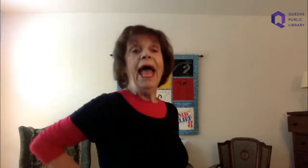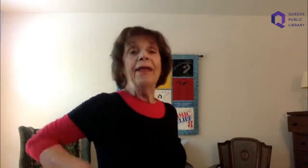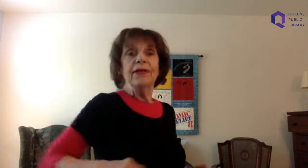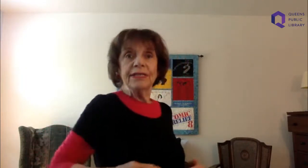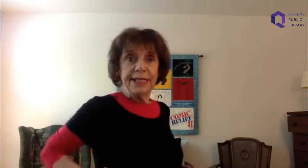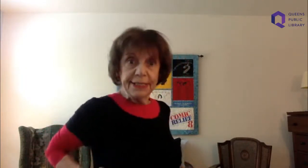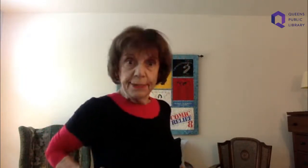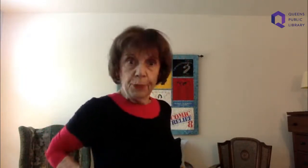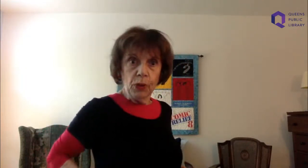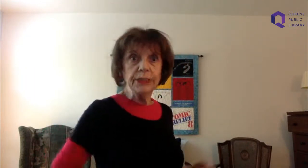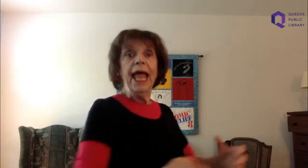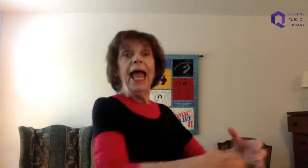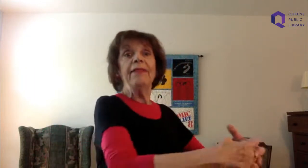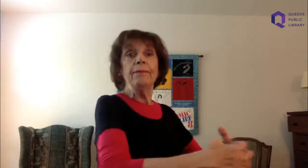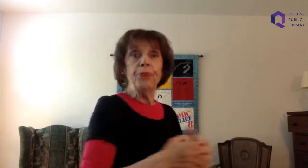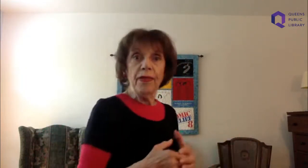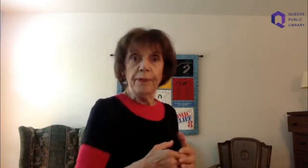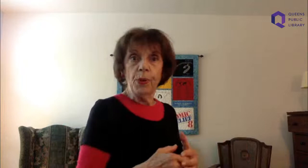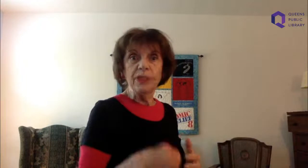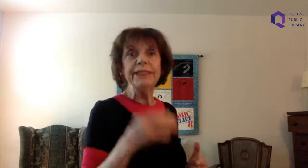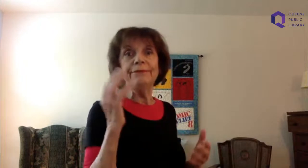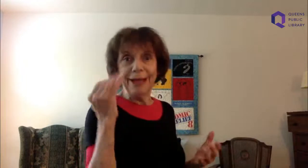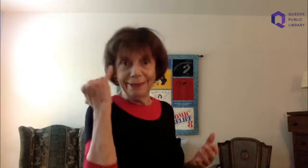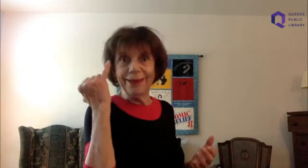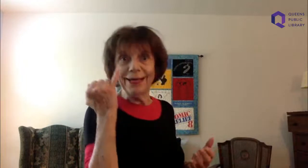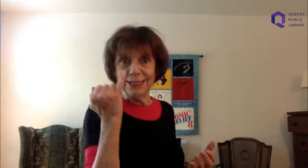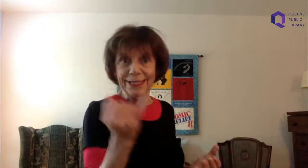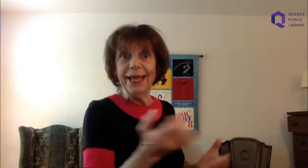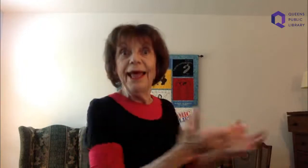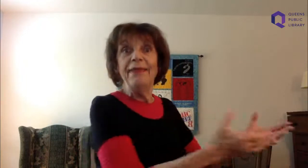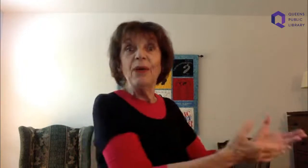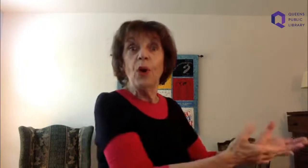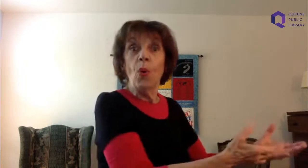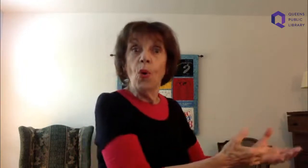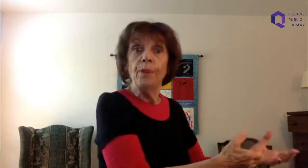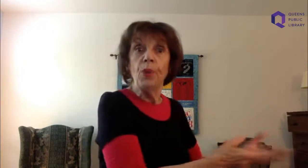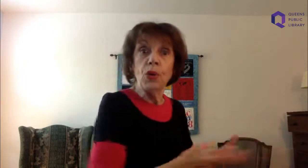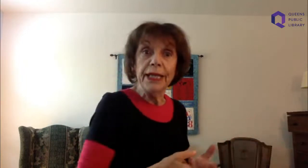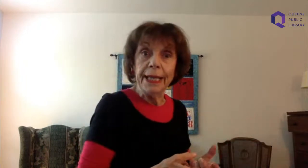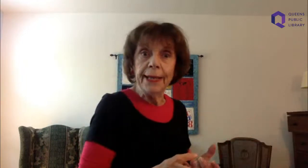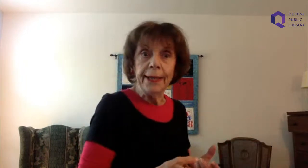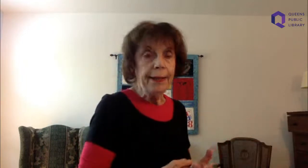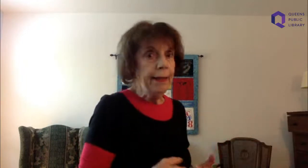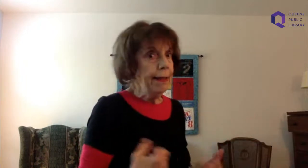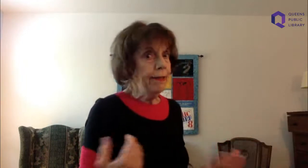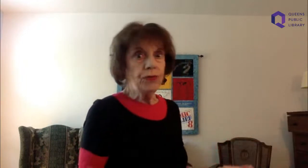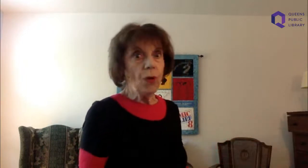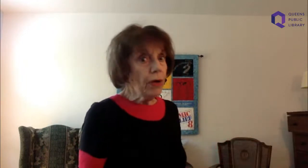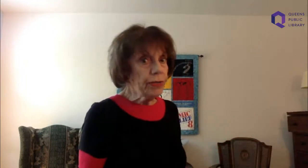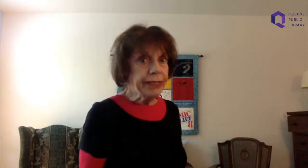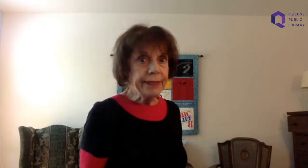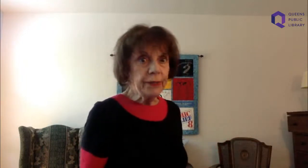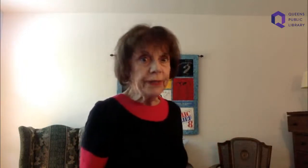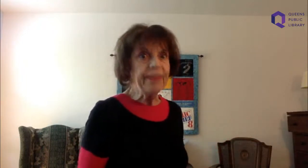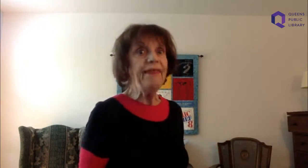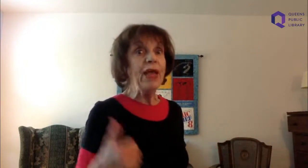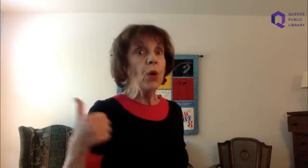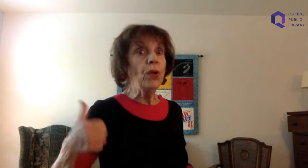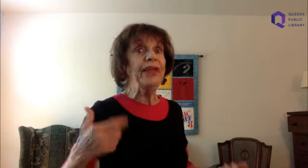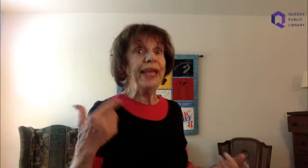the sister pulled, and the brother pulled. You've got the idea. They were all pulling, and the dog didn't do it. Then they called the